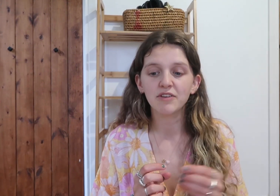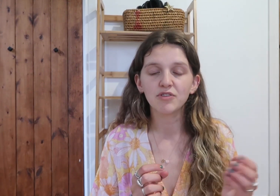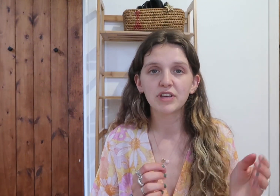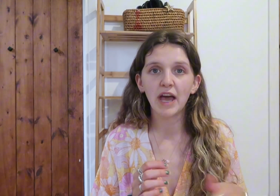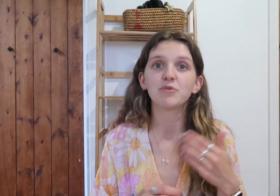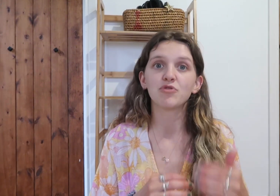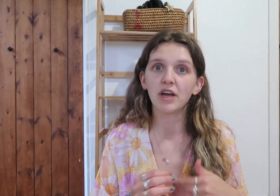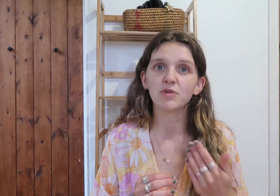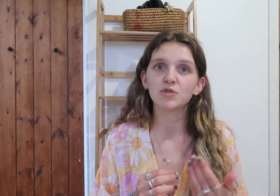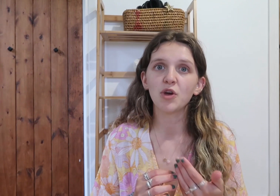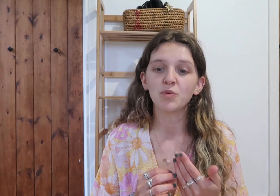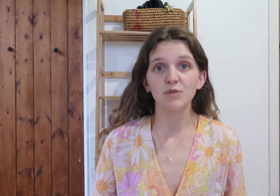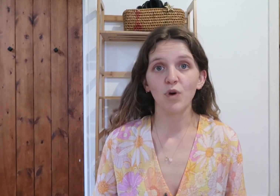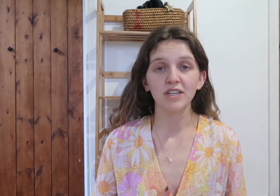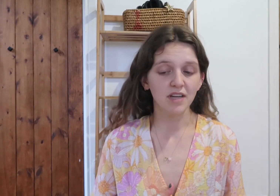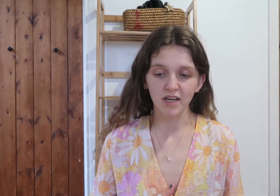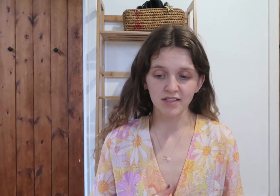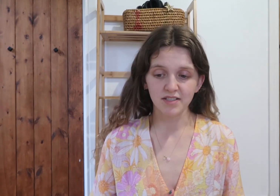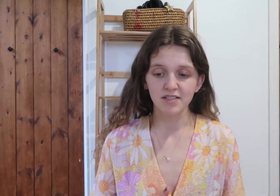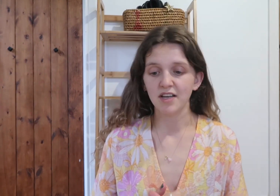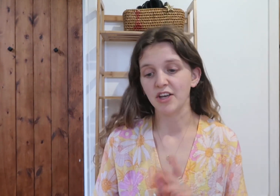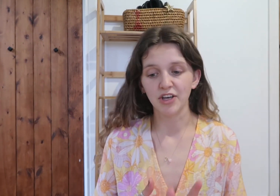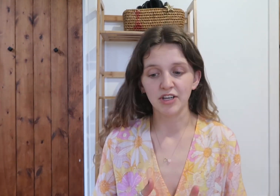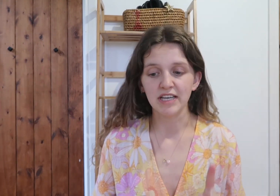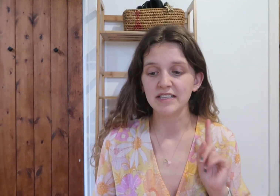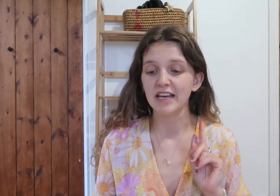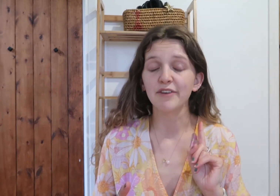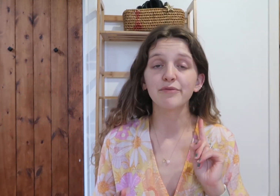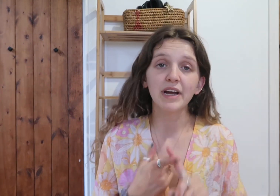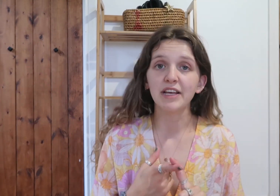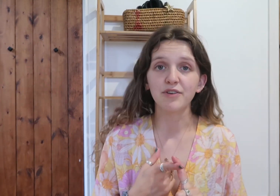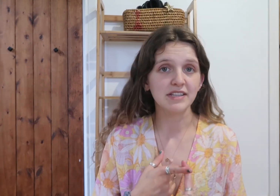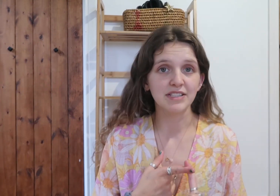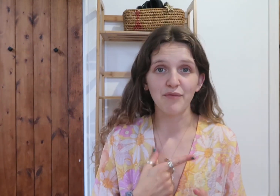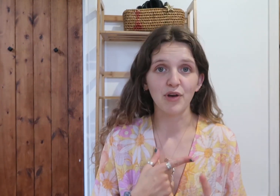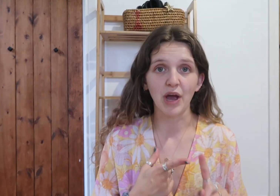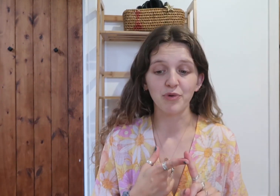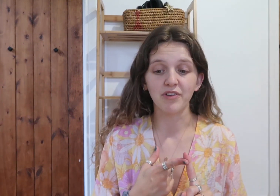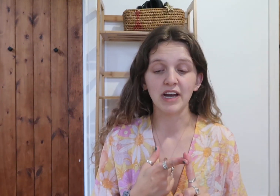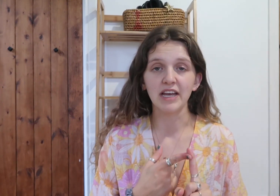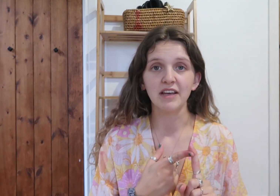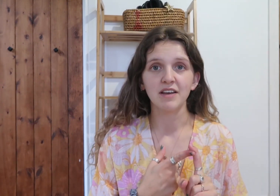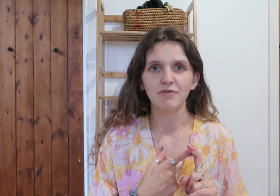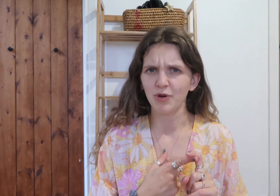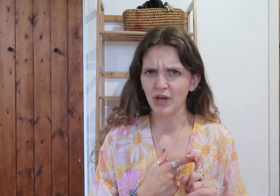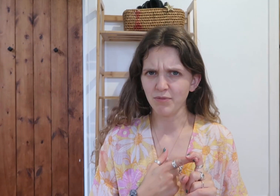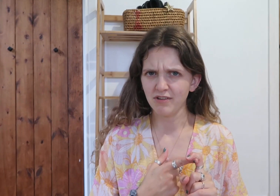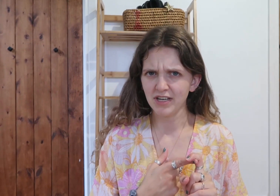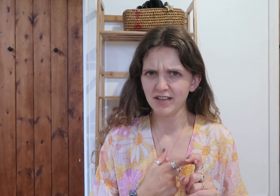and kept trying. So the reason why signs are good is it really increases their vocabulary,